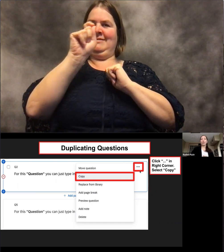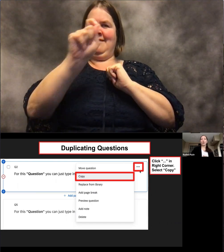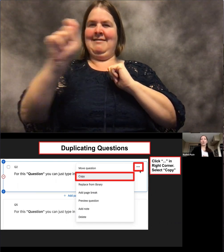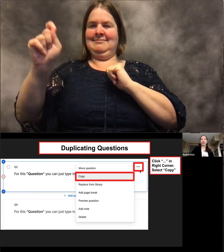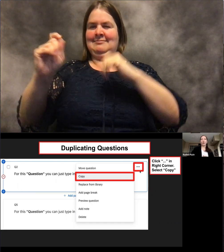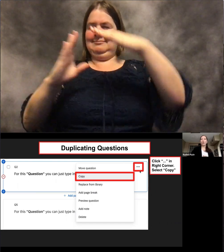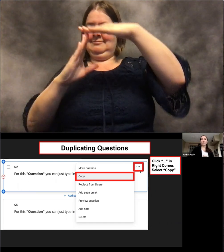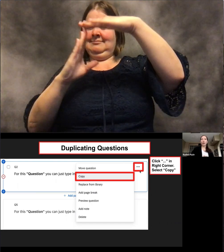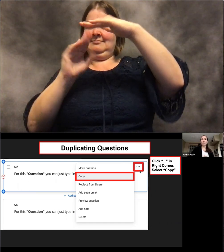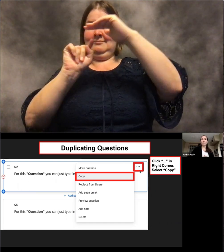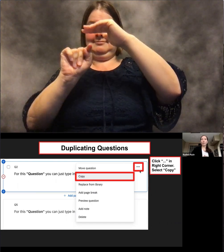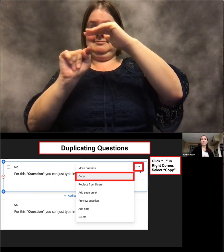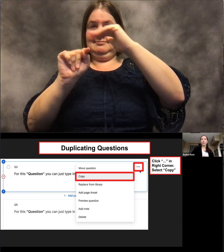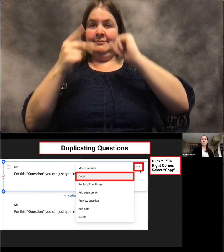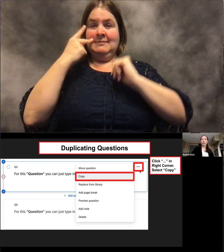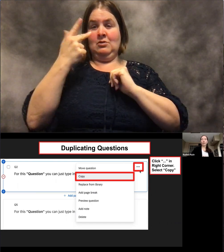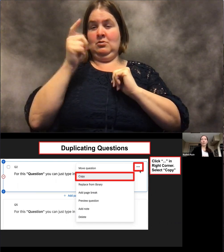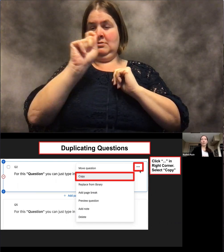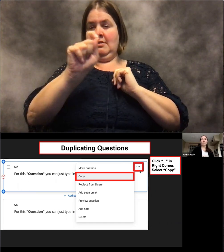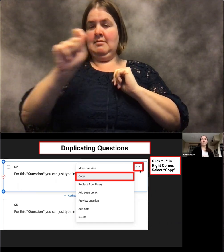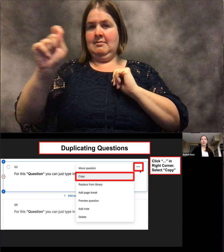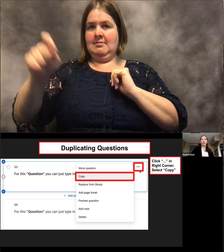3 dots over in the corner.